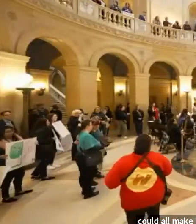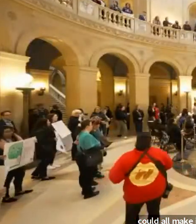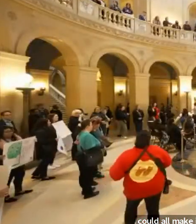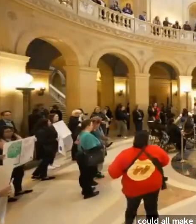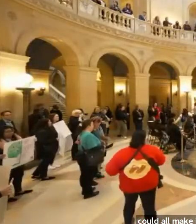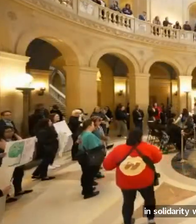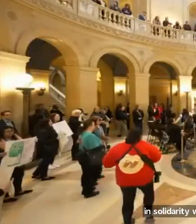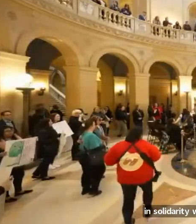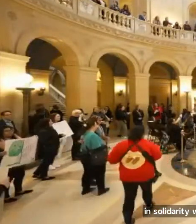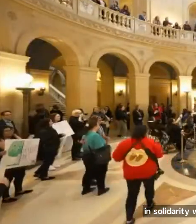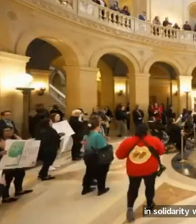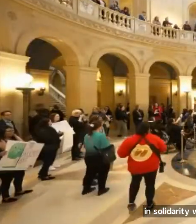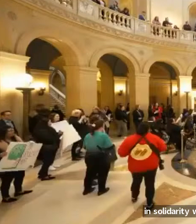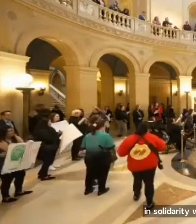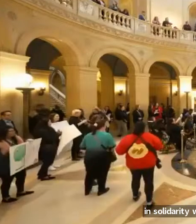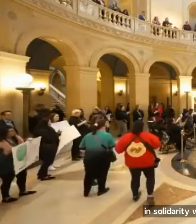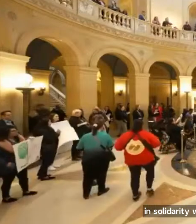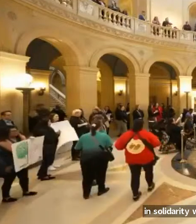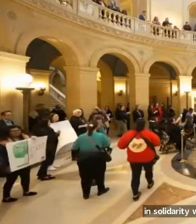Miigwech.